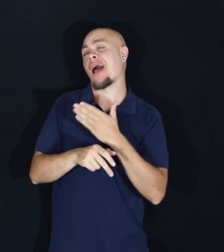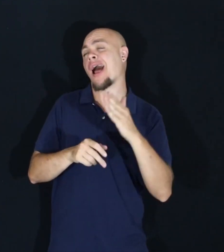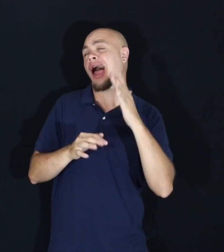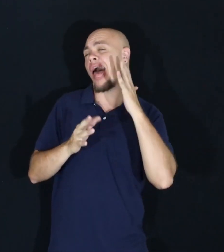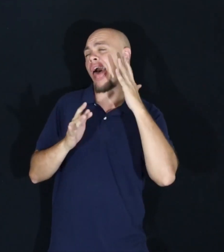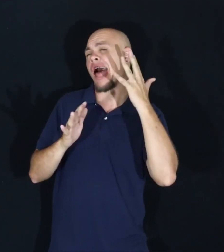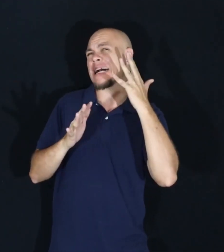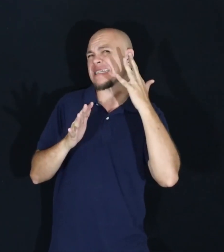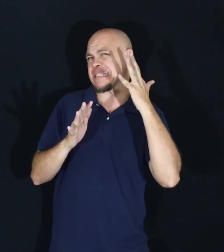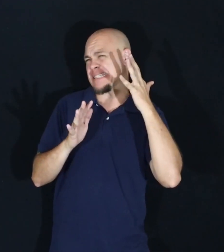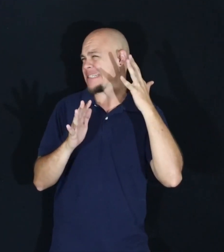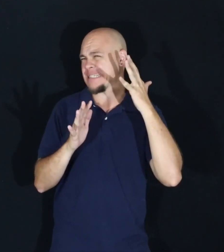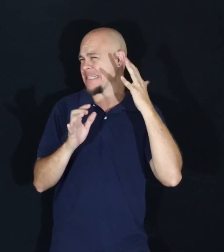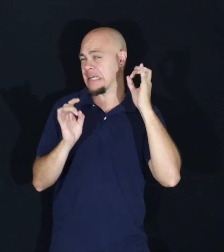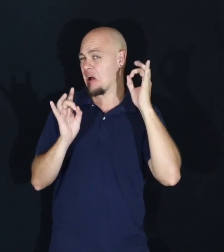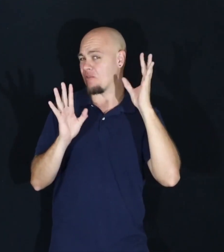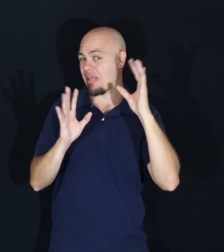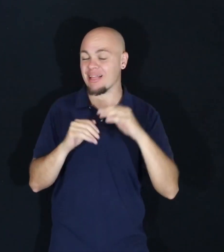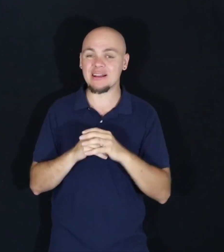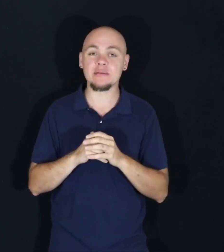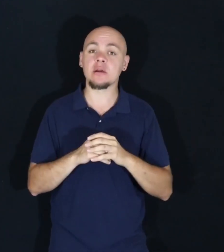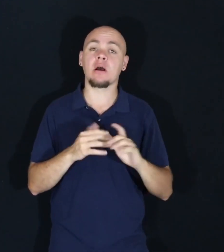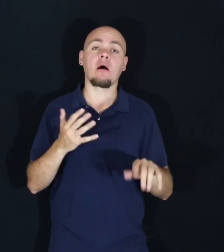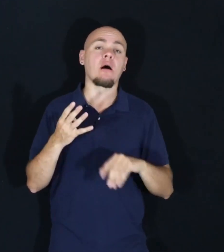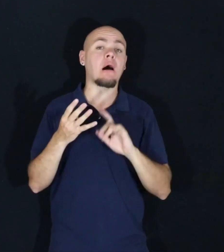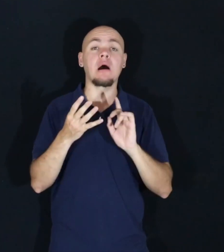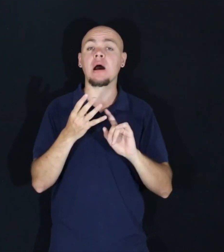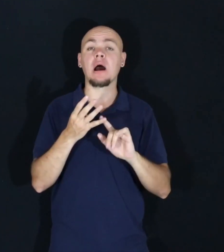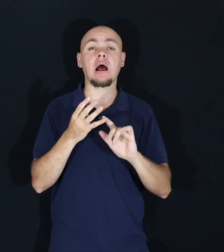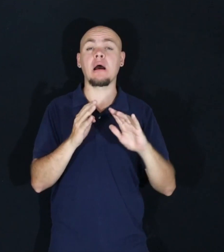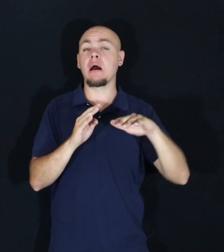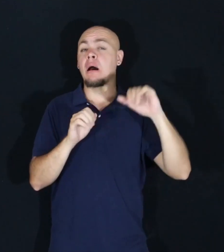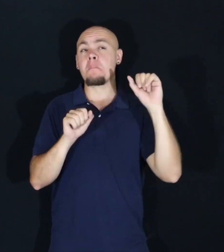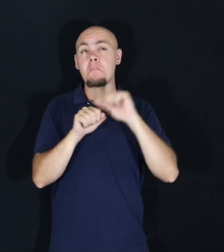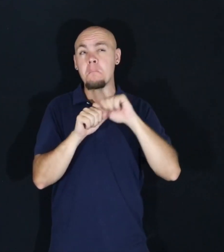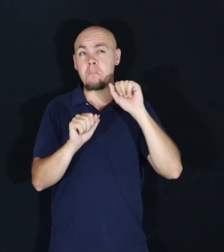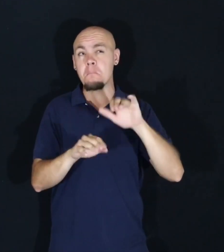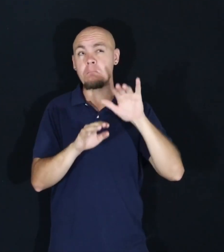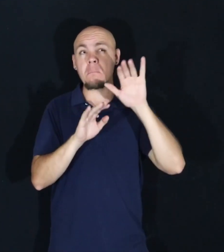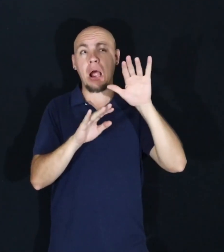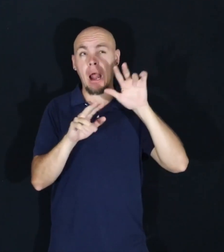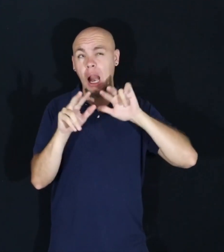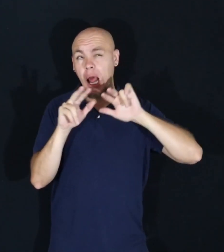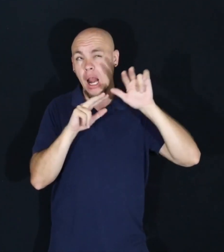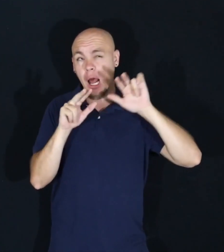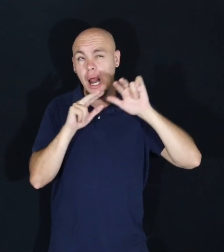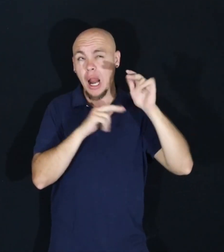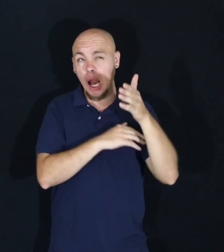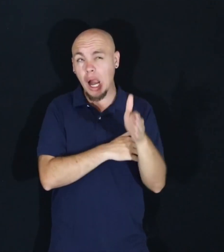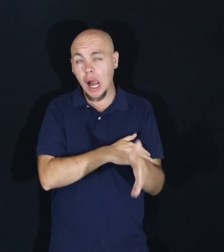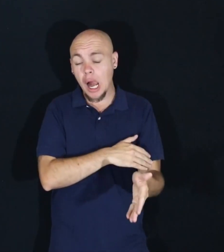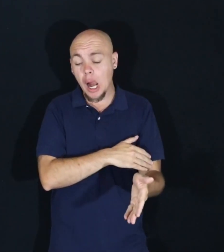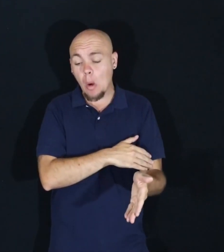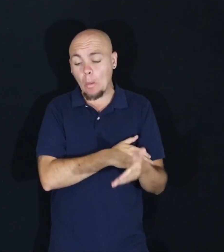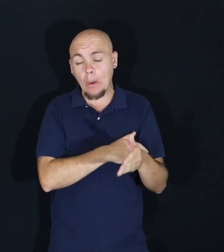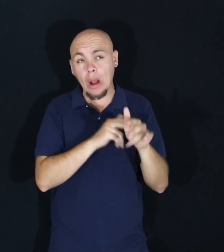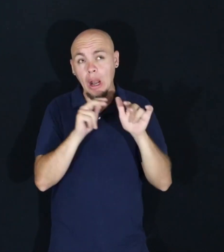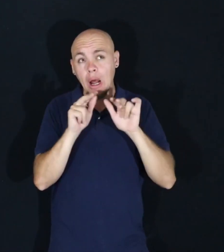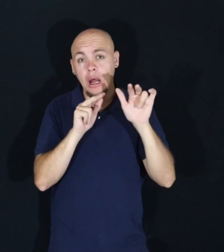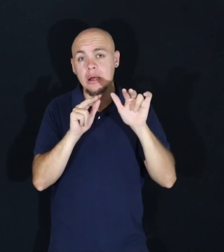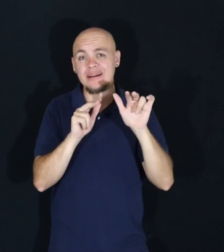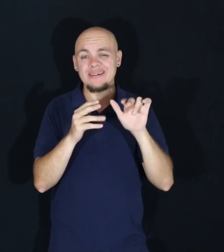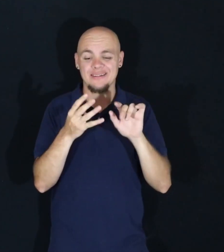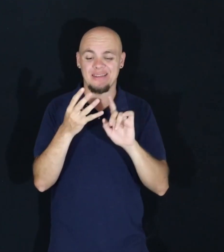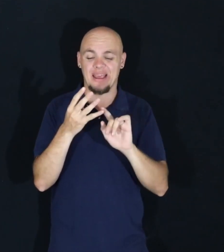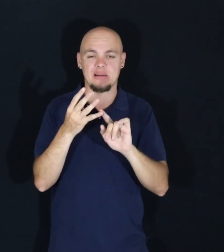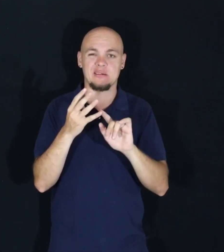devastating, or maybe even hiking up to the very tippity top of a mountain in the wee hours of morning. Actually, I take that